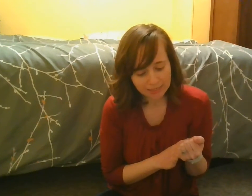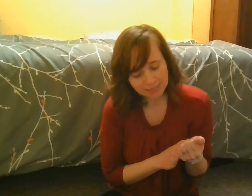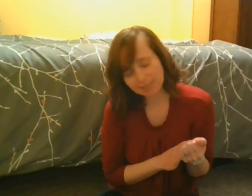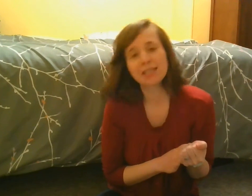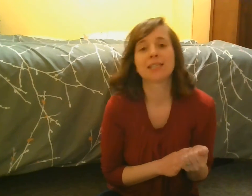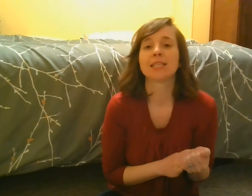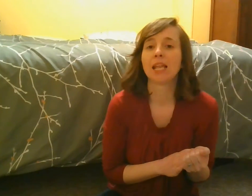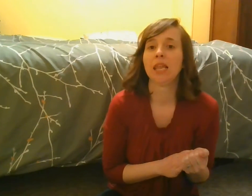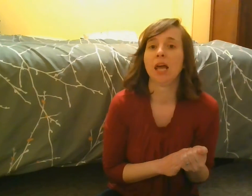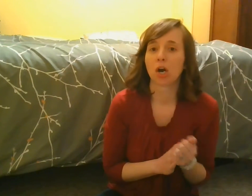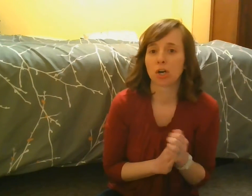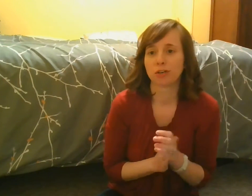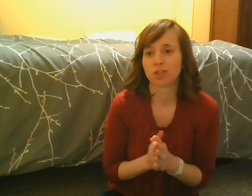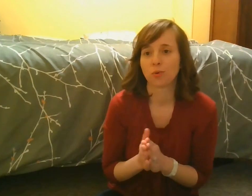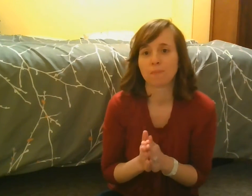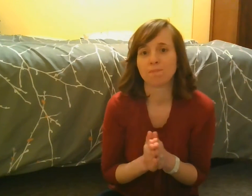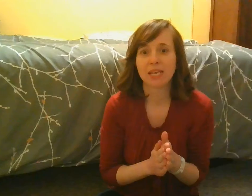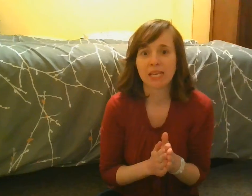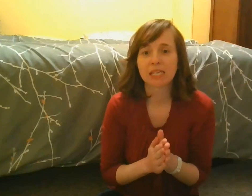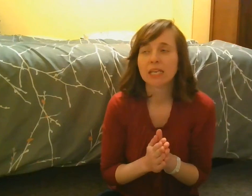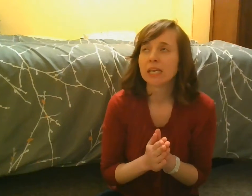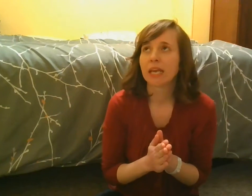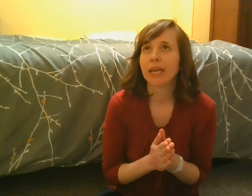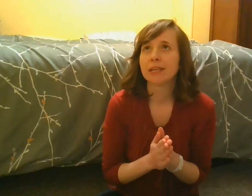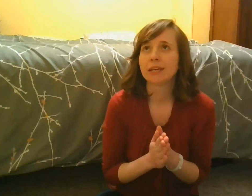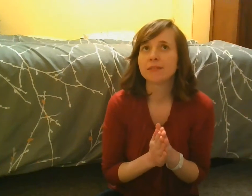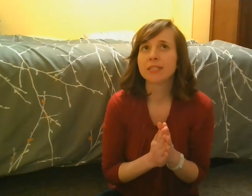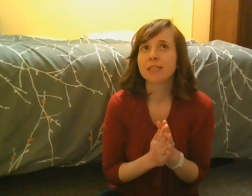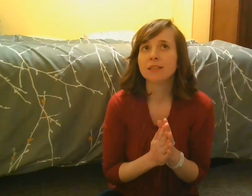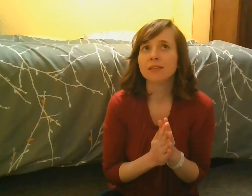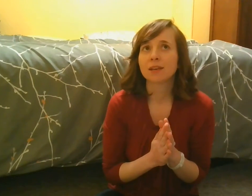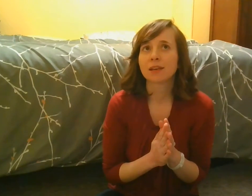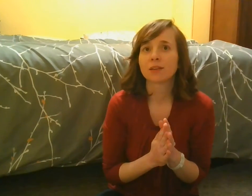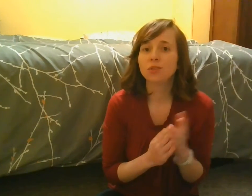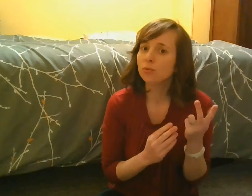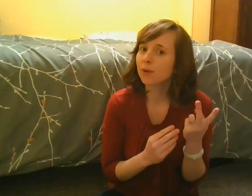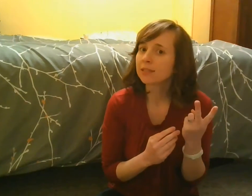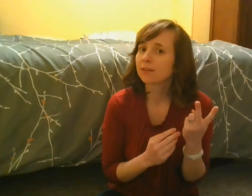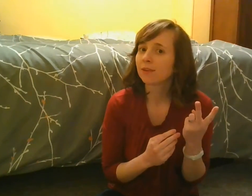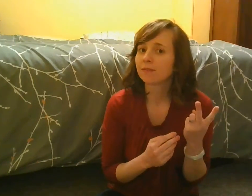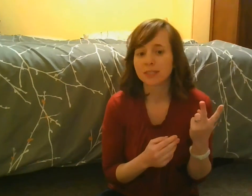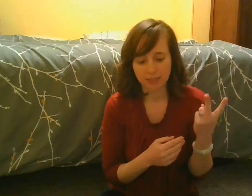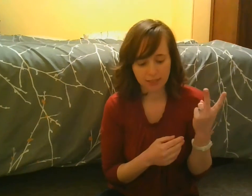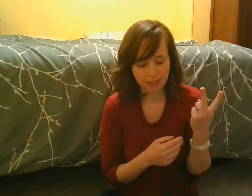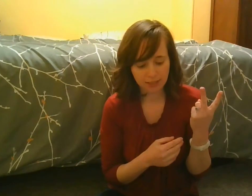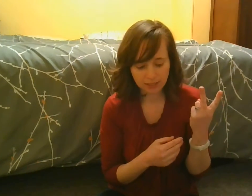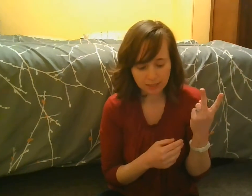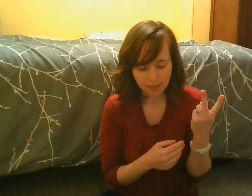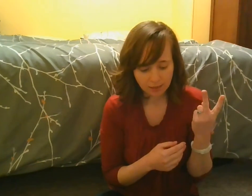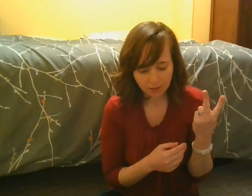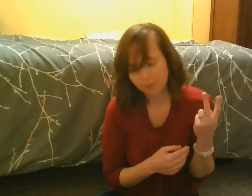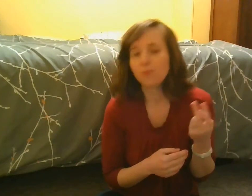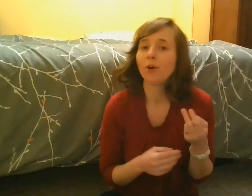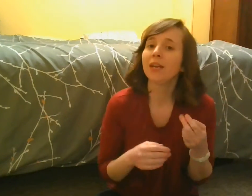Next is large or big, and I've seen two ways of emphasizing this. One